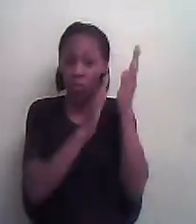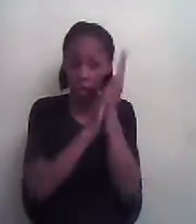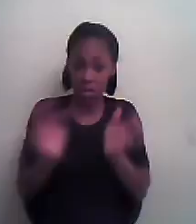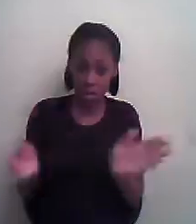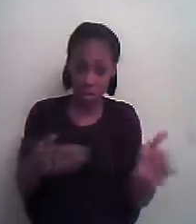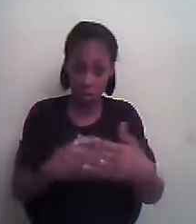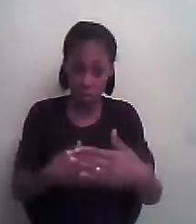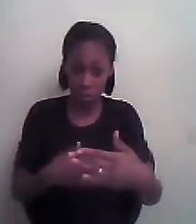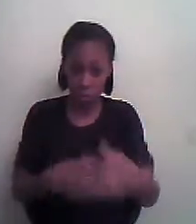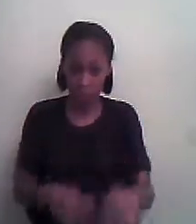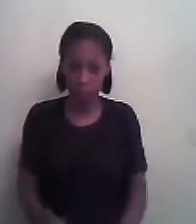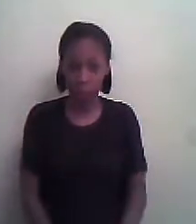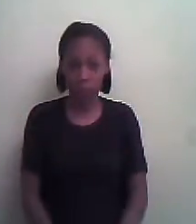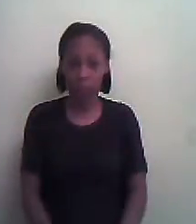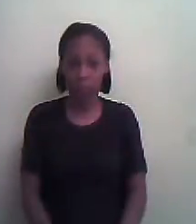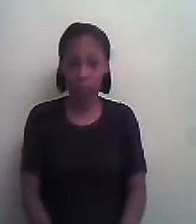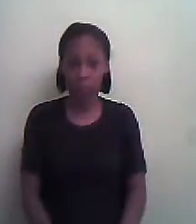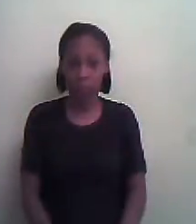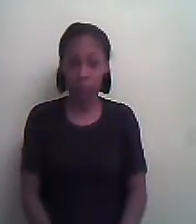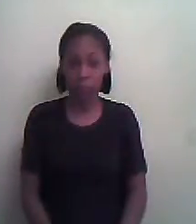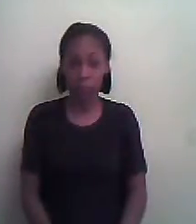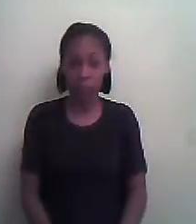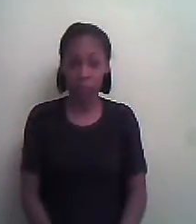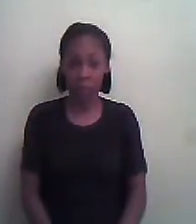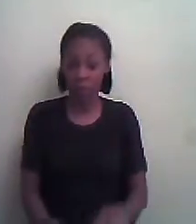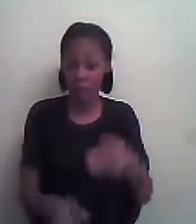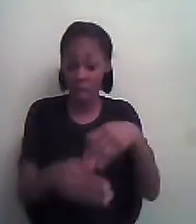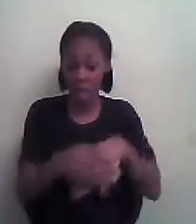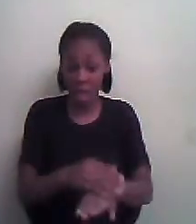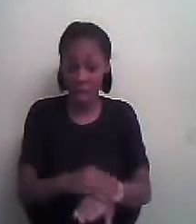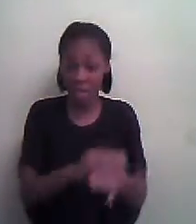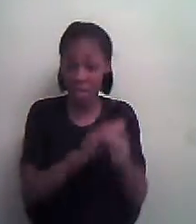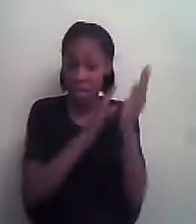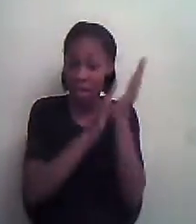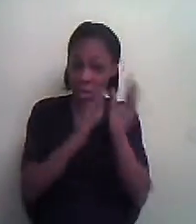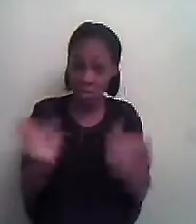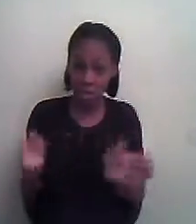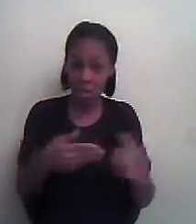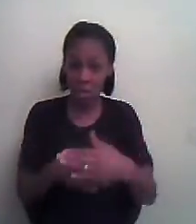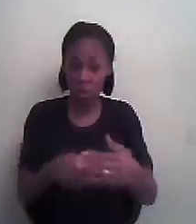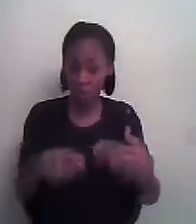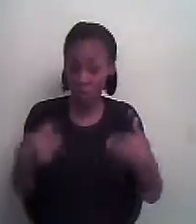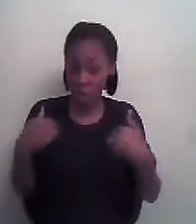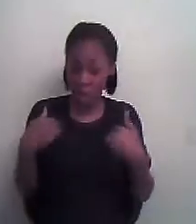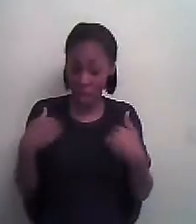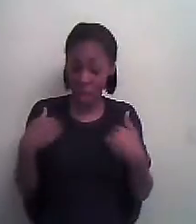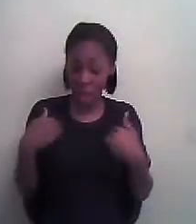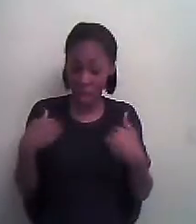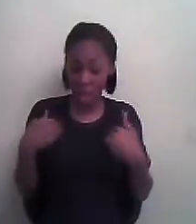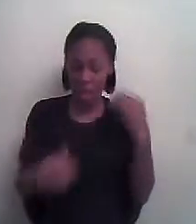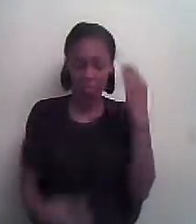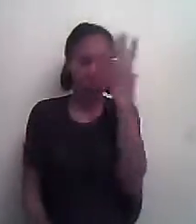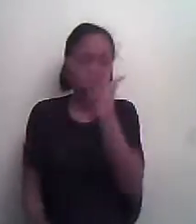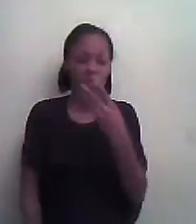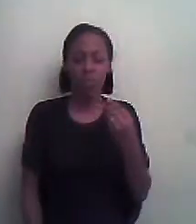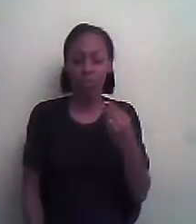In the bedroom, we had beautiful pottery, jug, and water, a water jug to wash with instead of